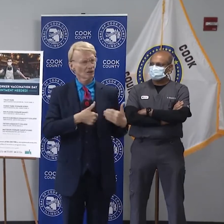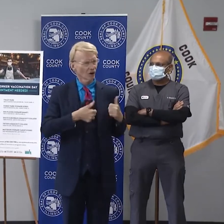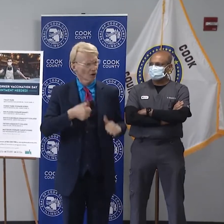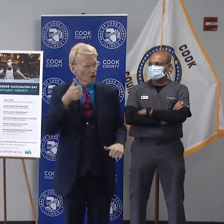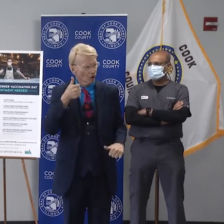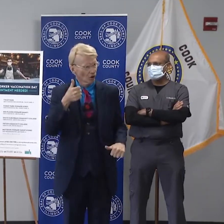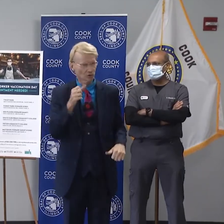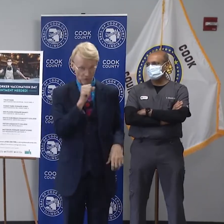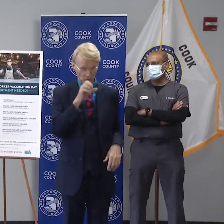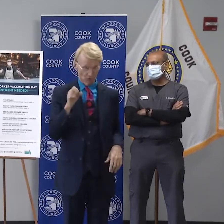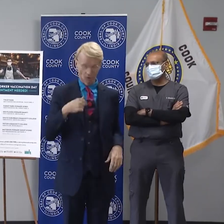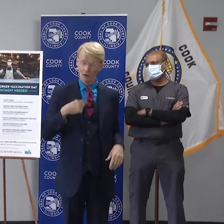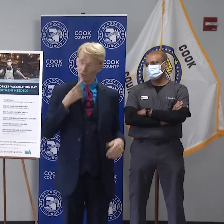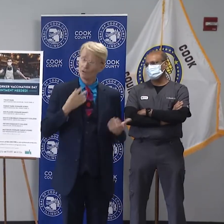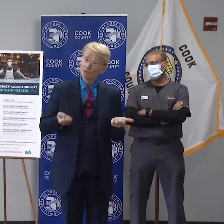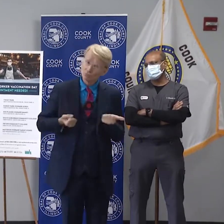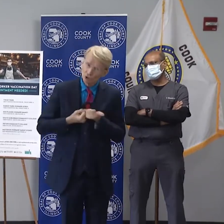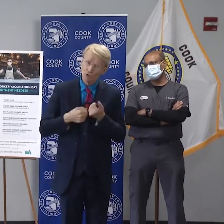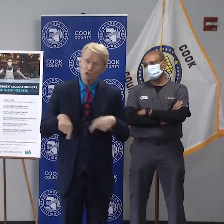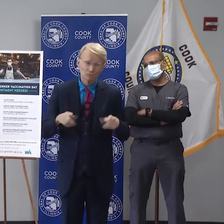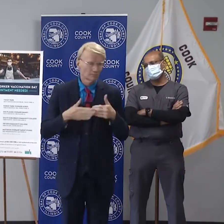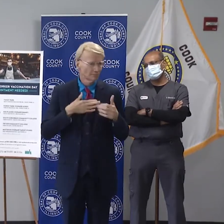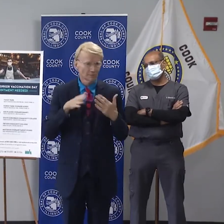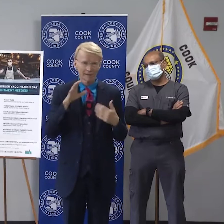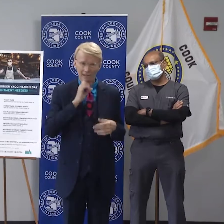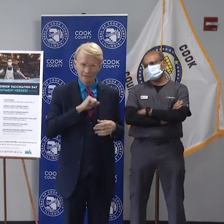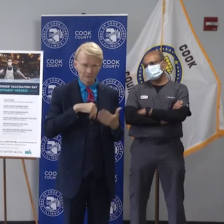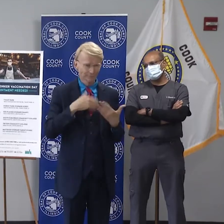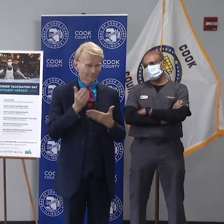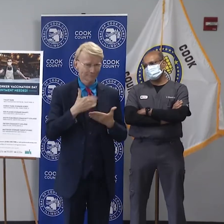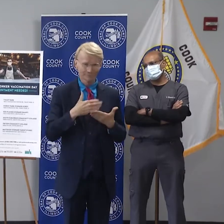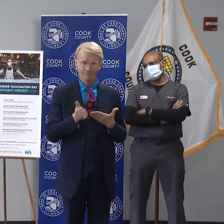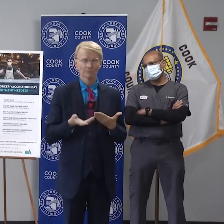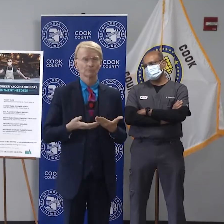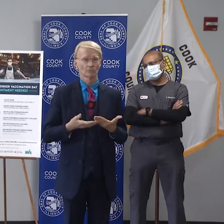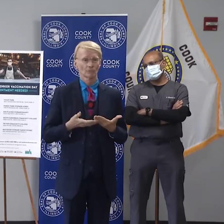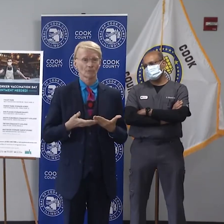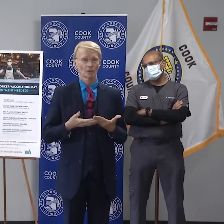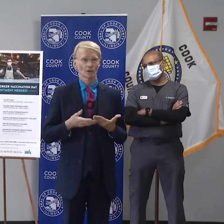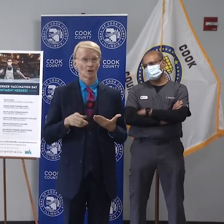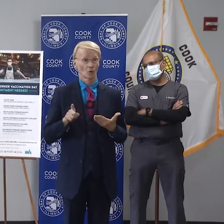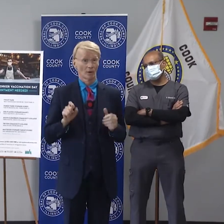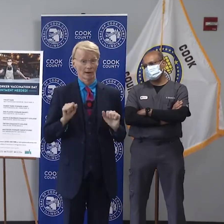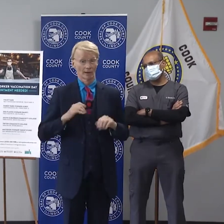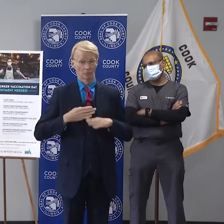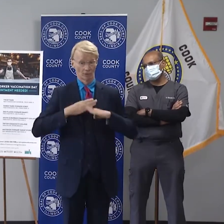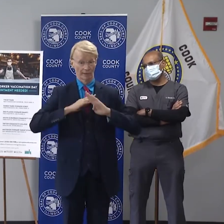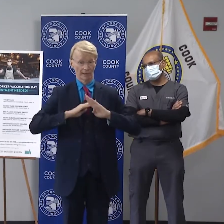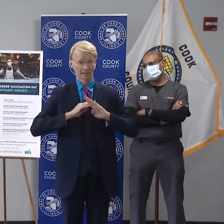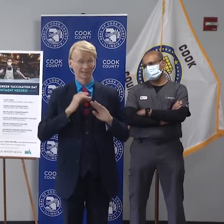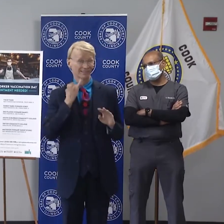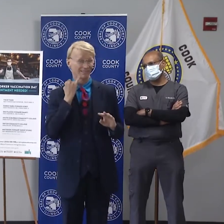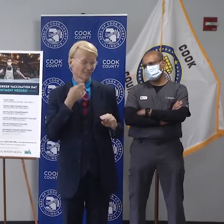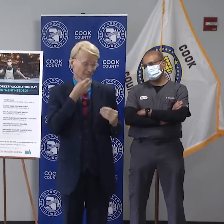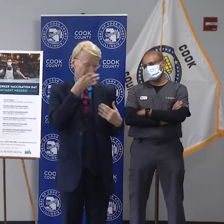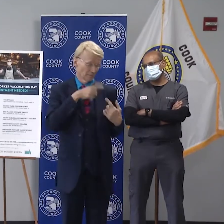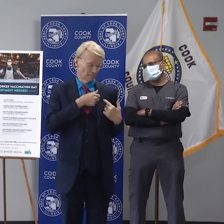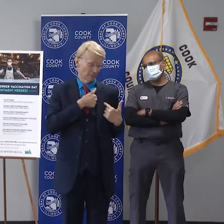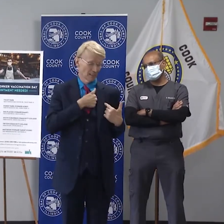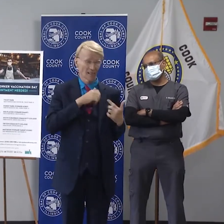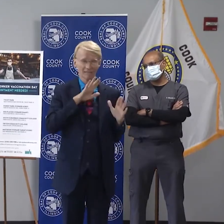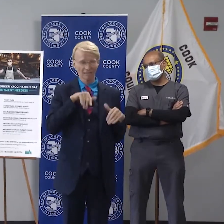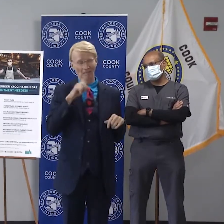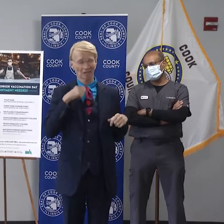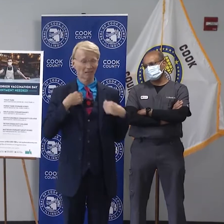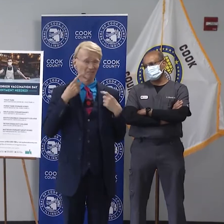I encourage everyone to get their shot, young or old. The only way we can protect the people, if you don't care about yourself, if you think